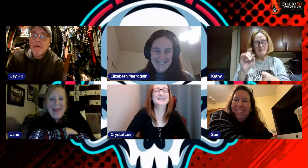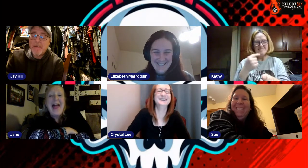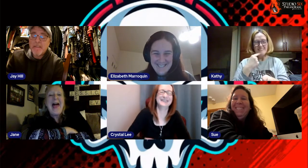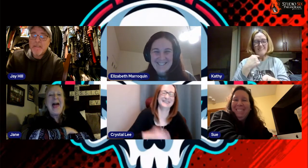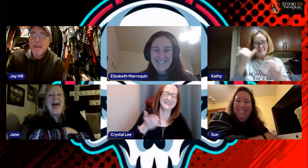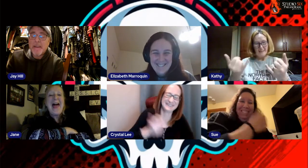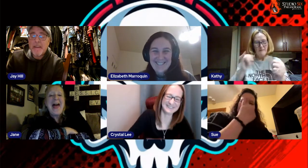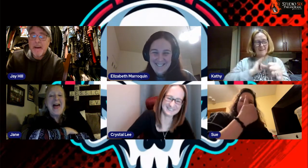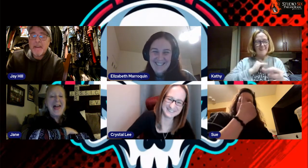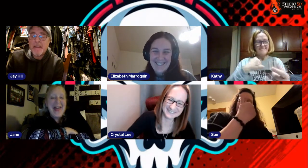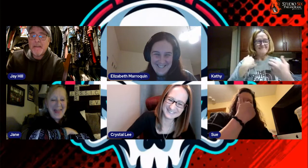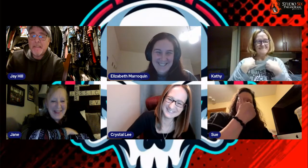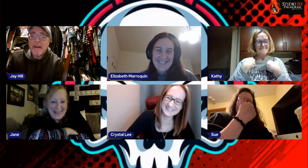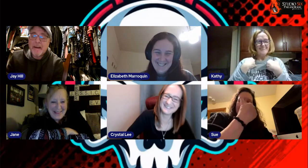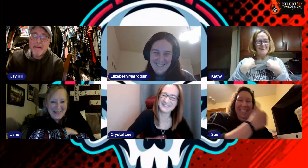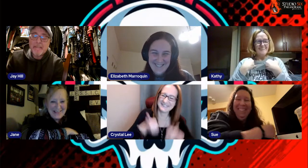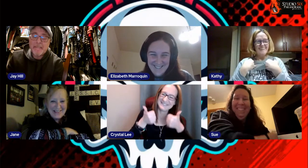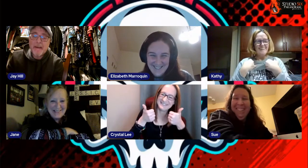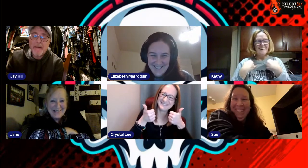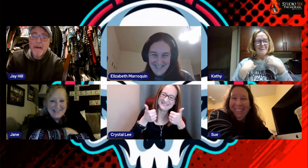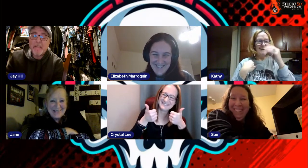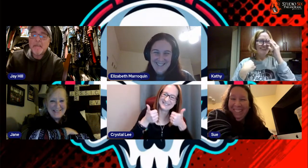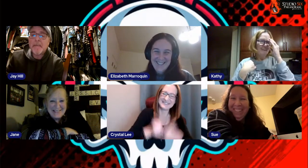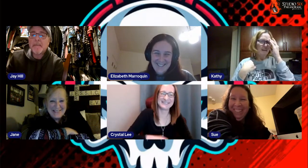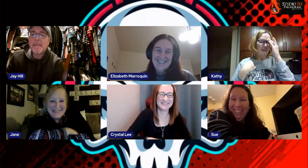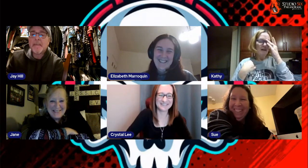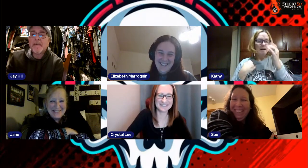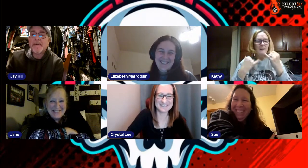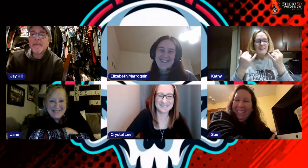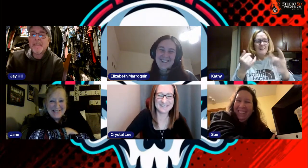Yeah, I would second that. Yeah, now I have.